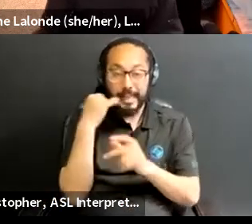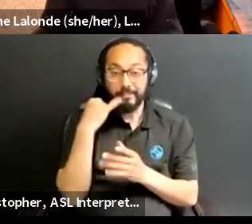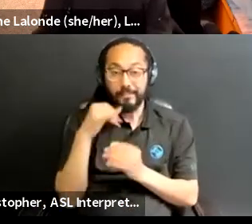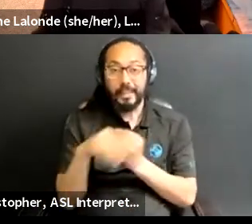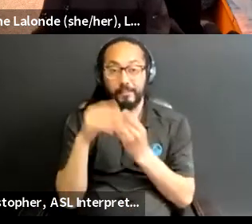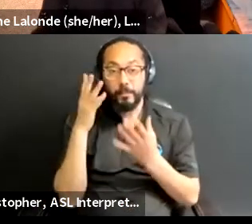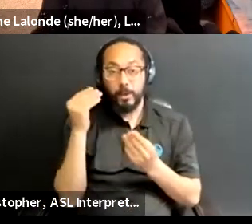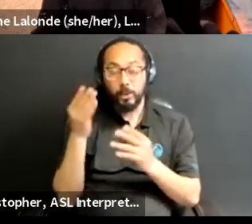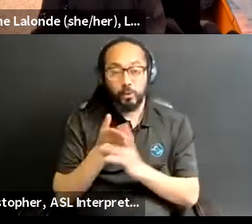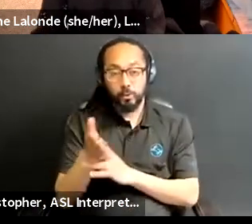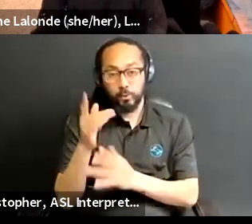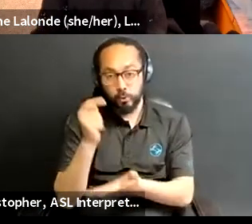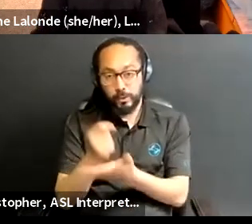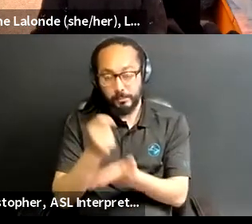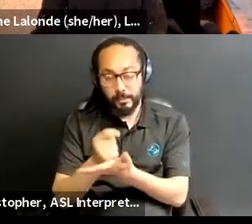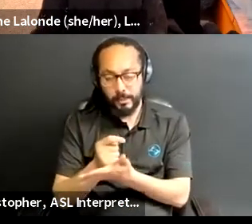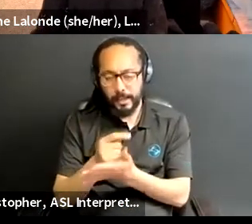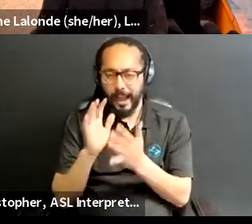treatment?